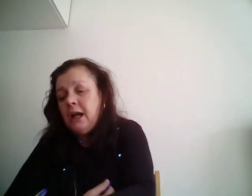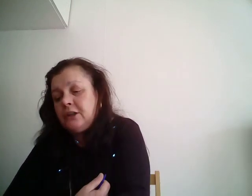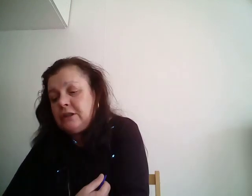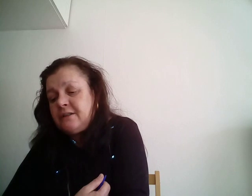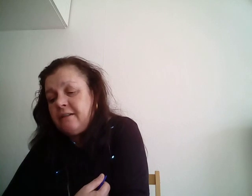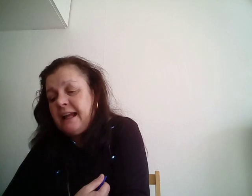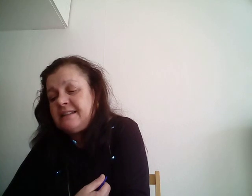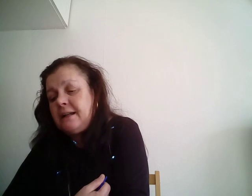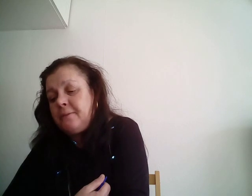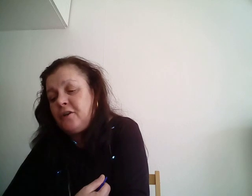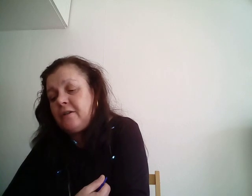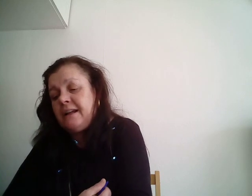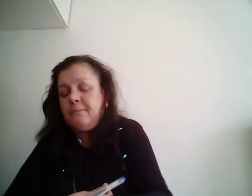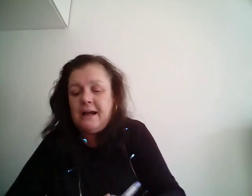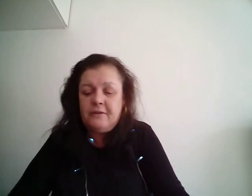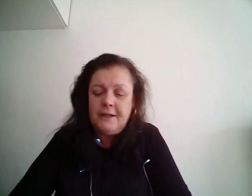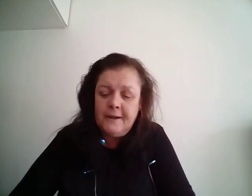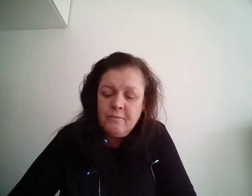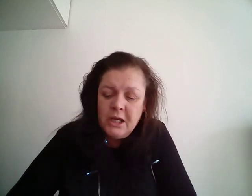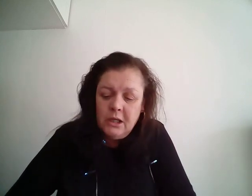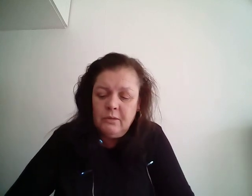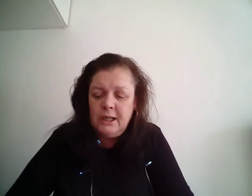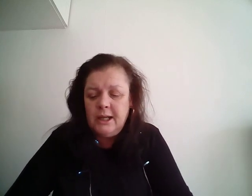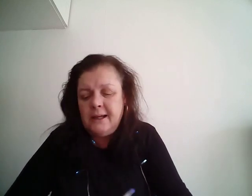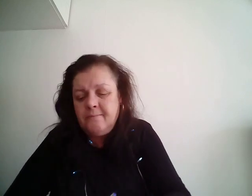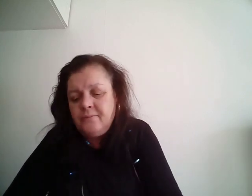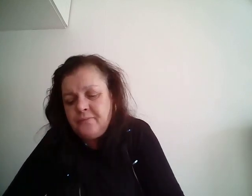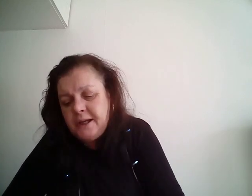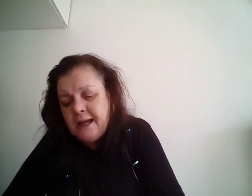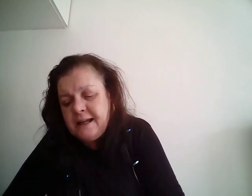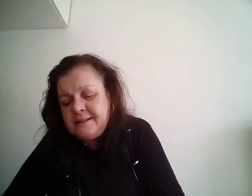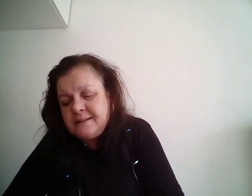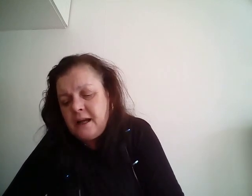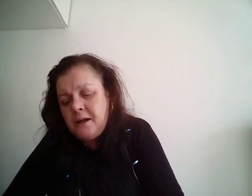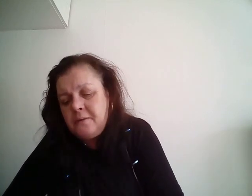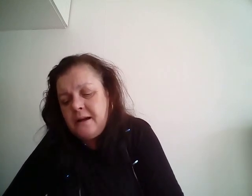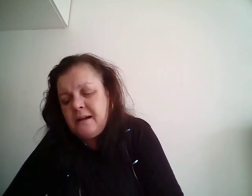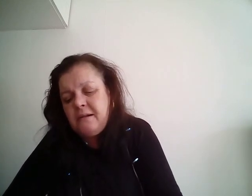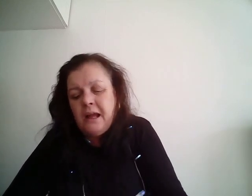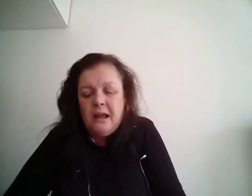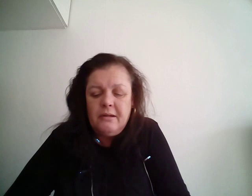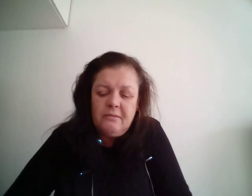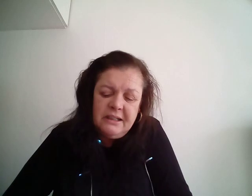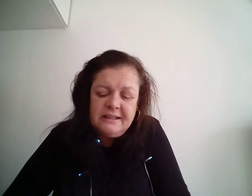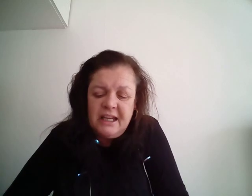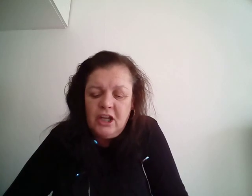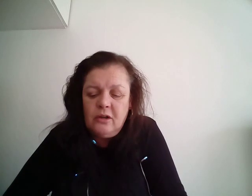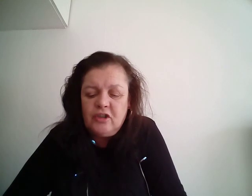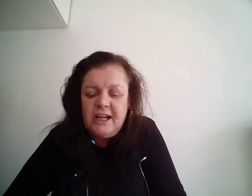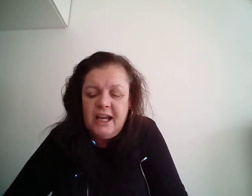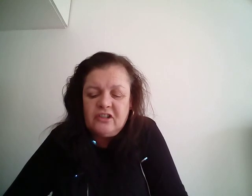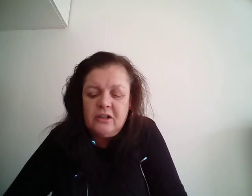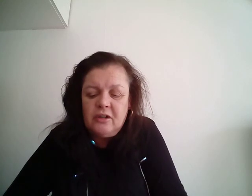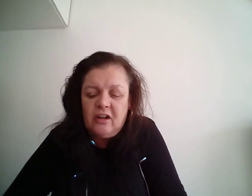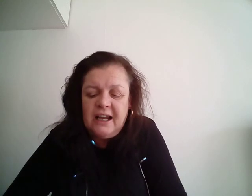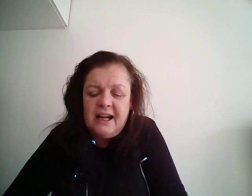And just very lastly, before I leave my video, well, yes, so, you see, usually I do not like